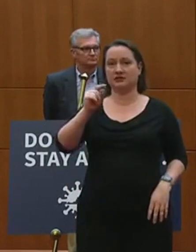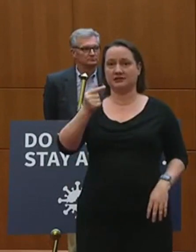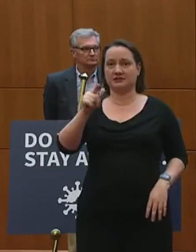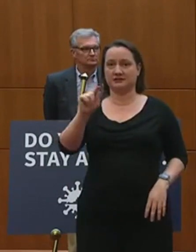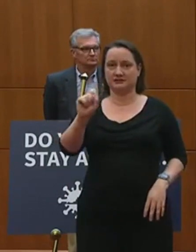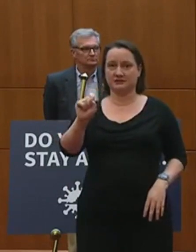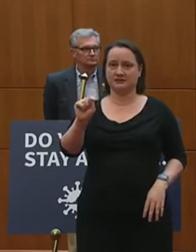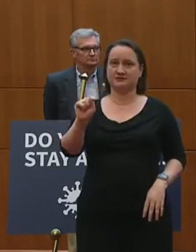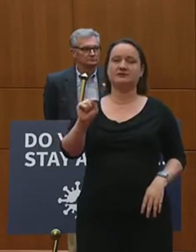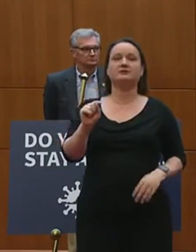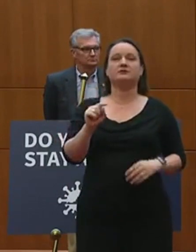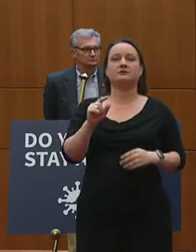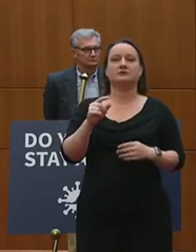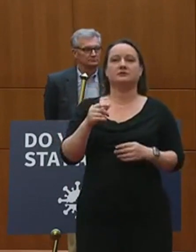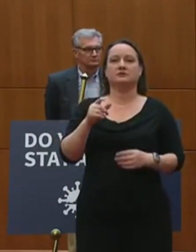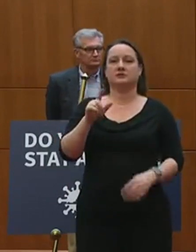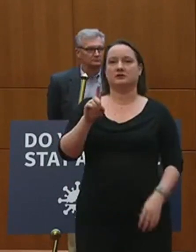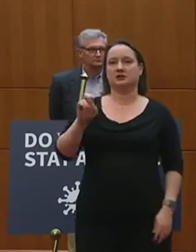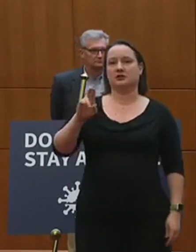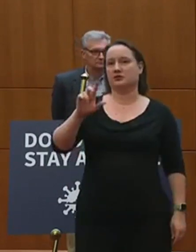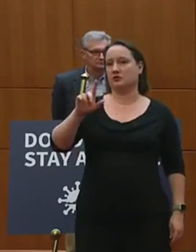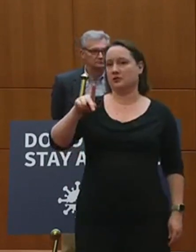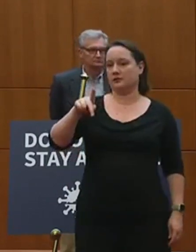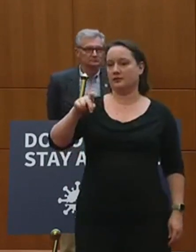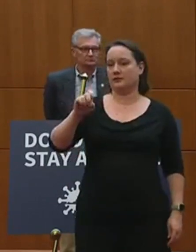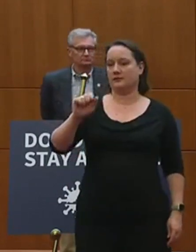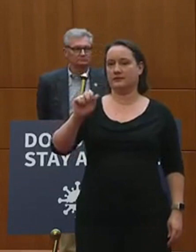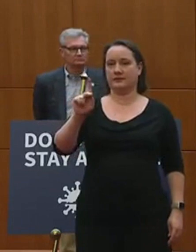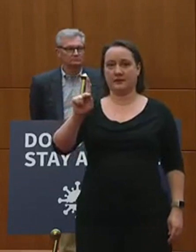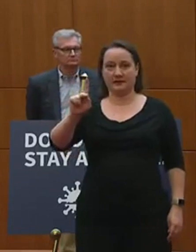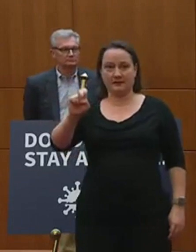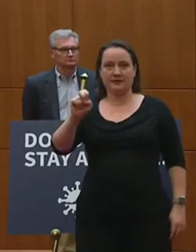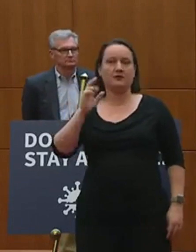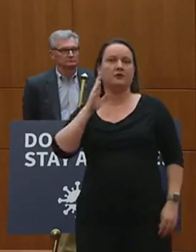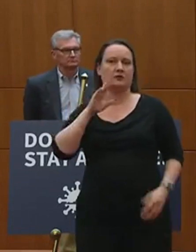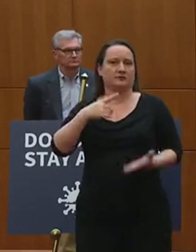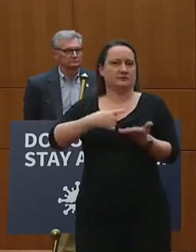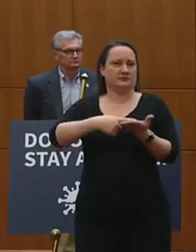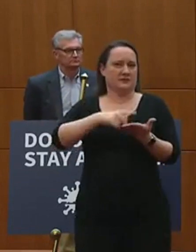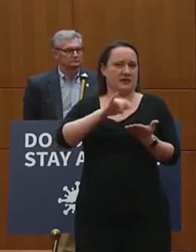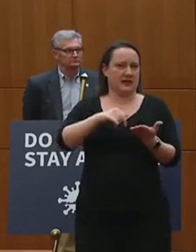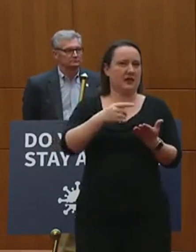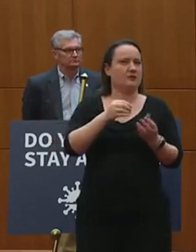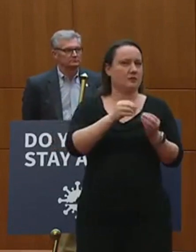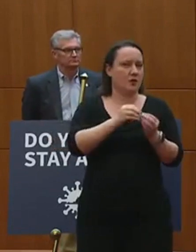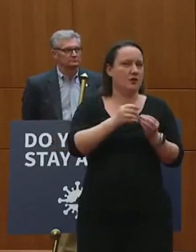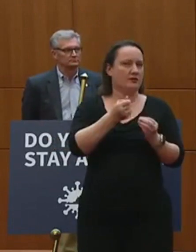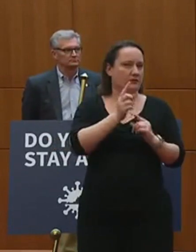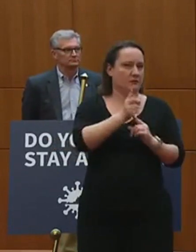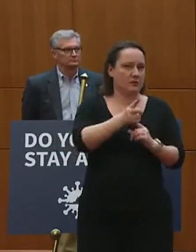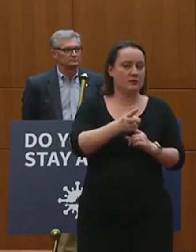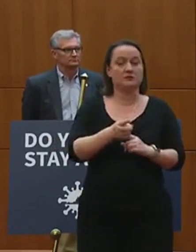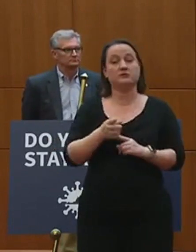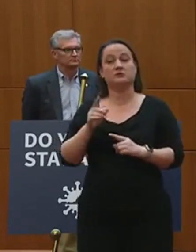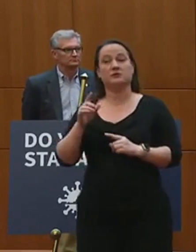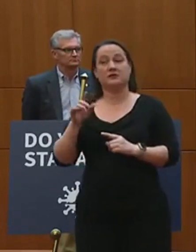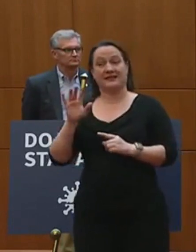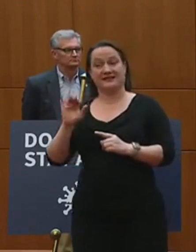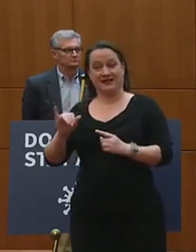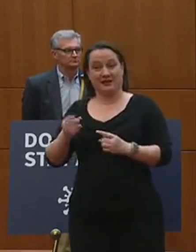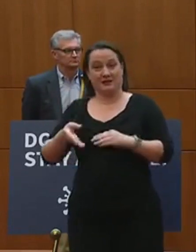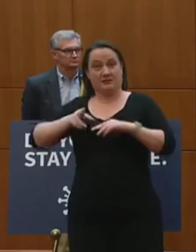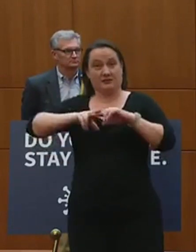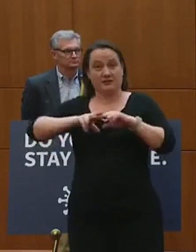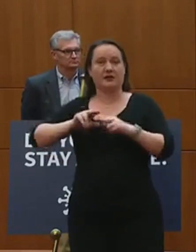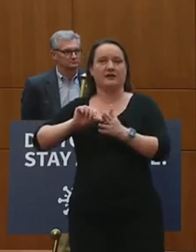about that more in a few moments. But it emphasizes how we are just at the beginning of this. We are